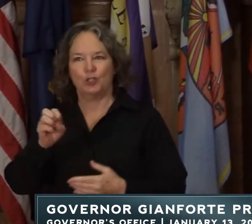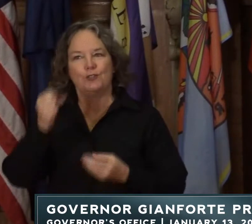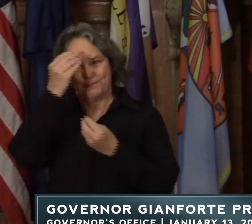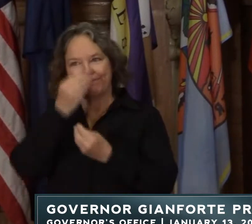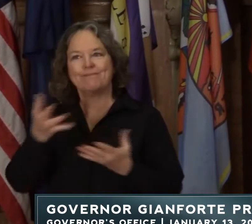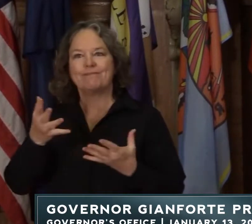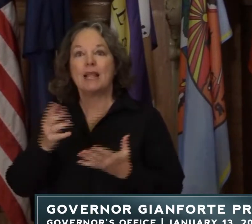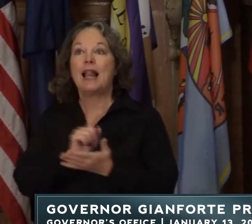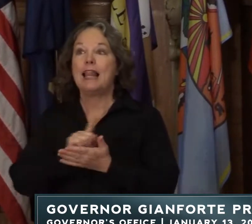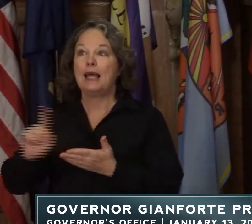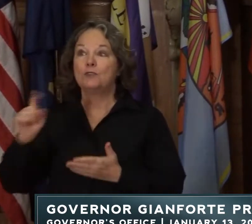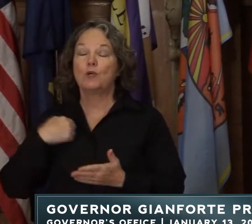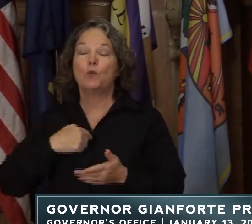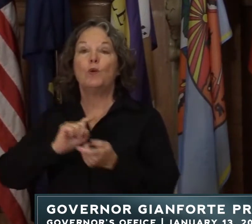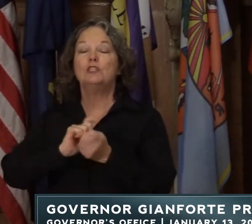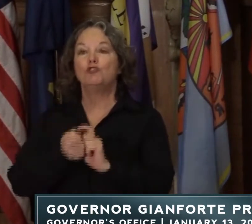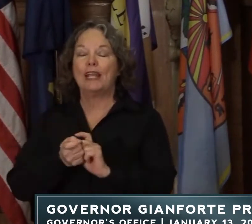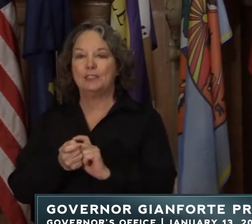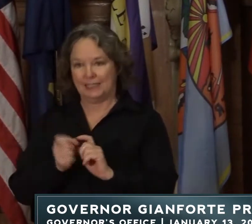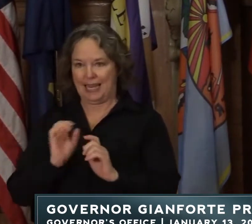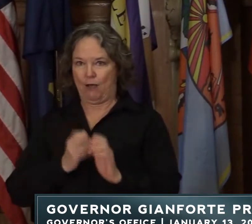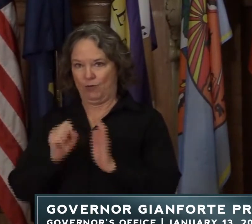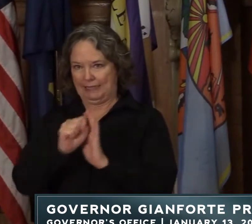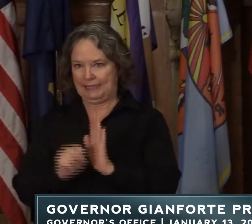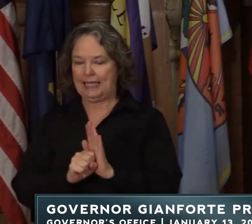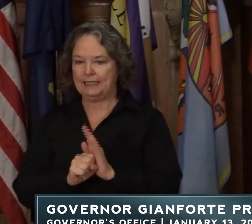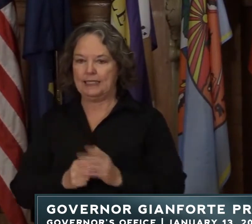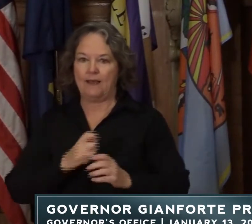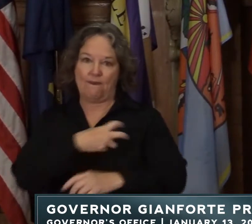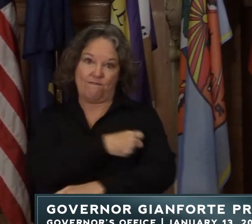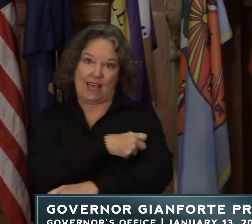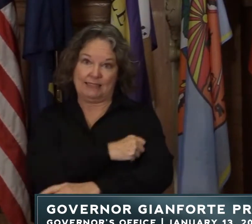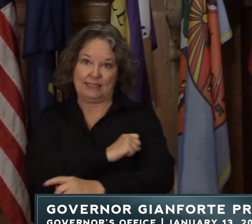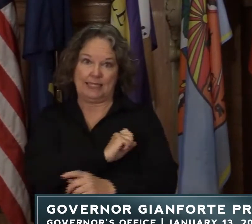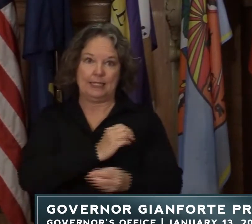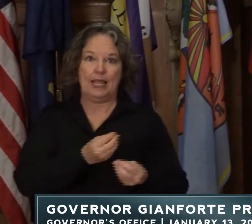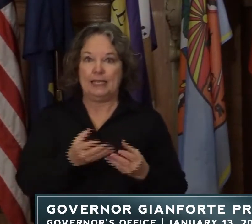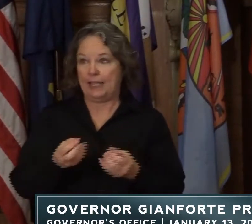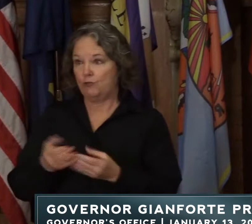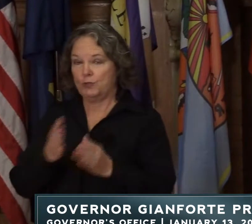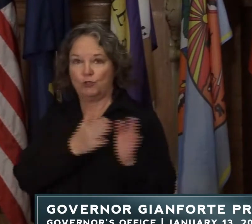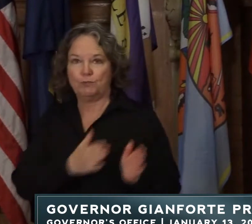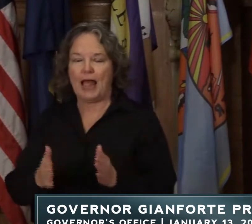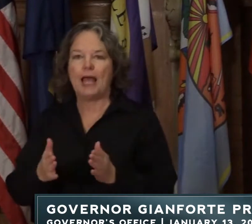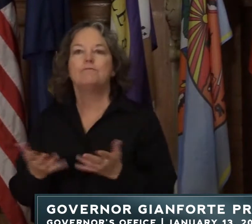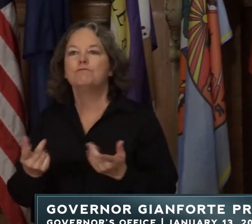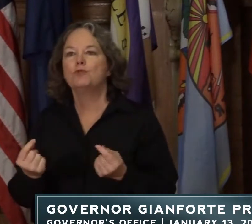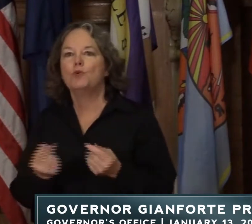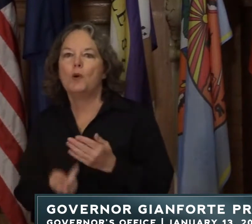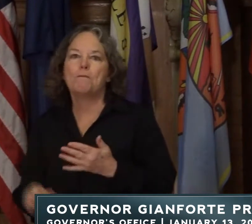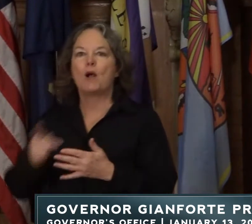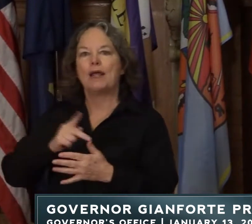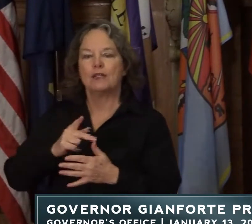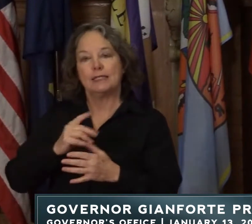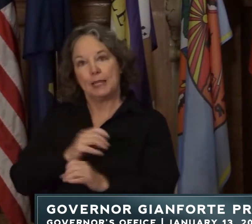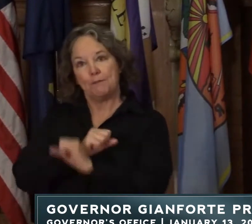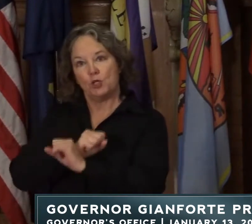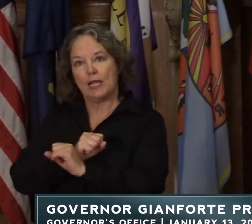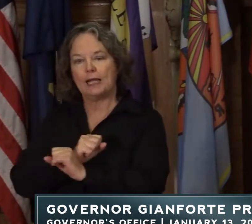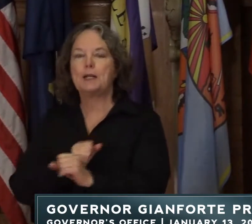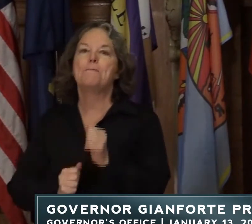Last week, we changed the state's vaccine distribution plan to prioritize and protect the most